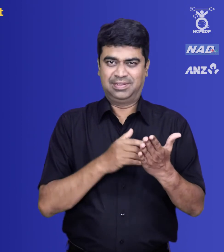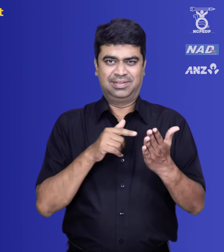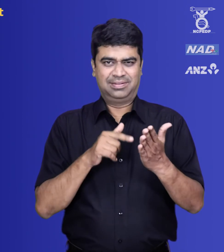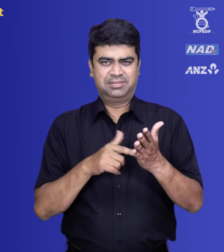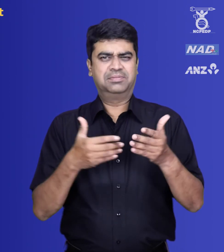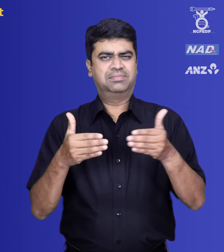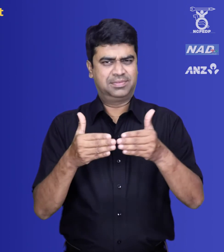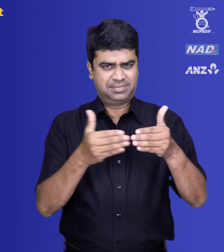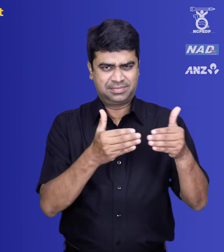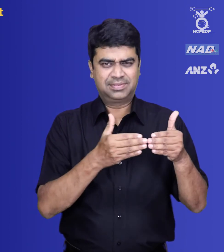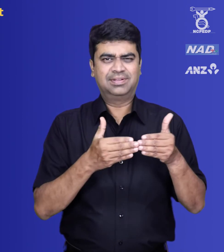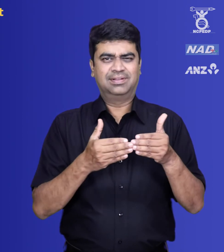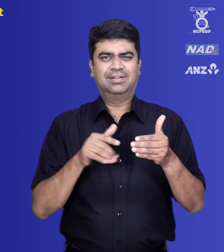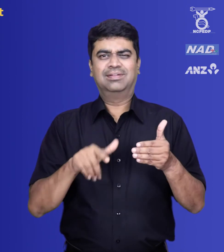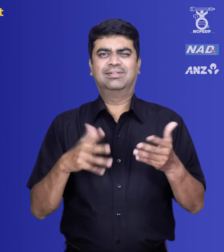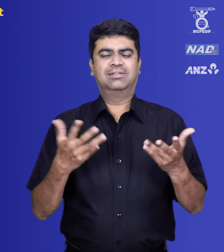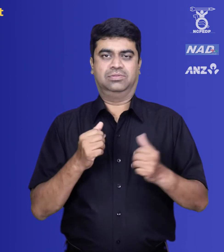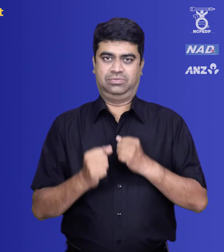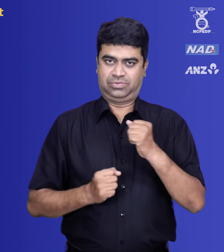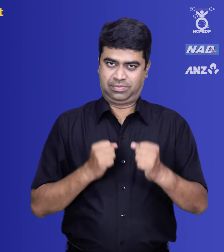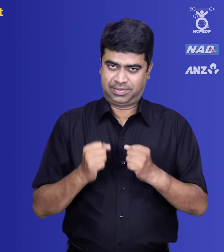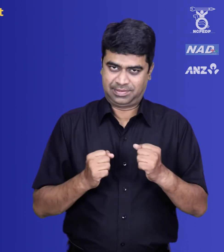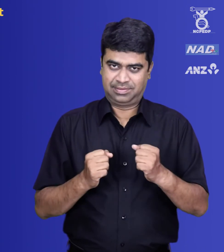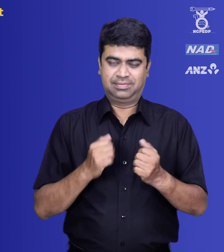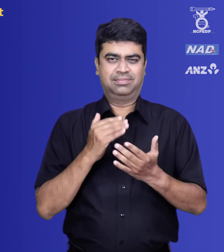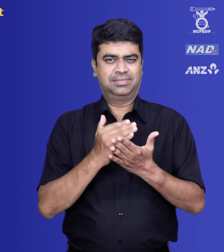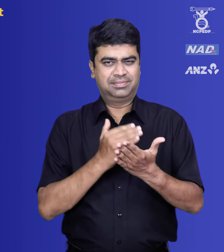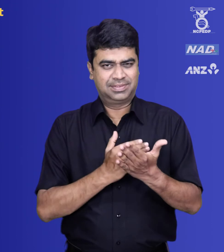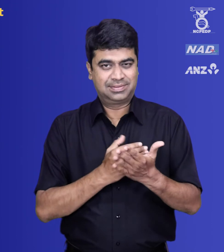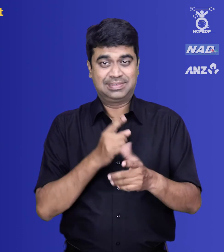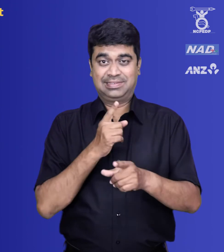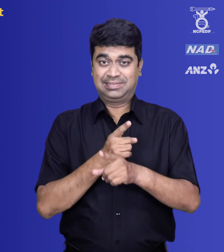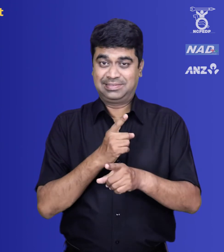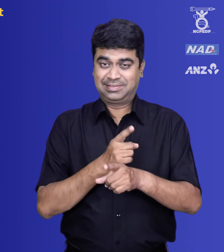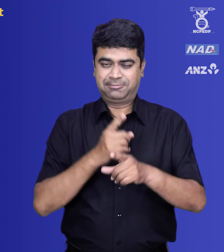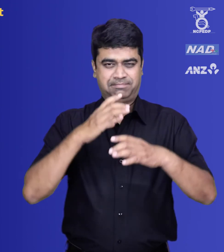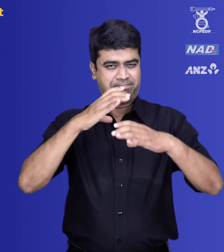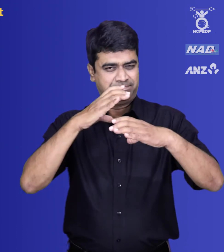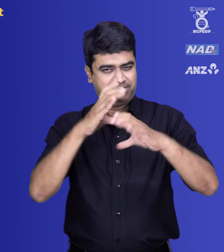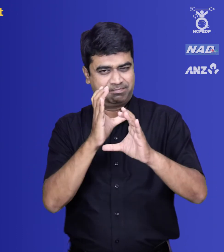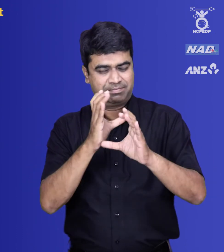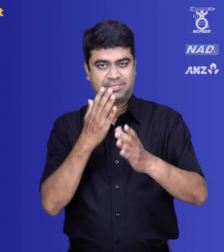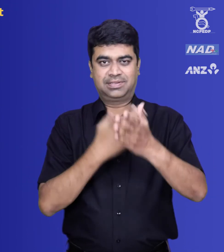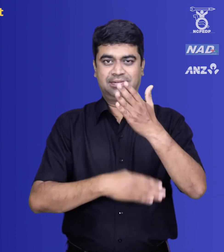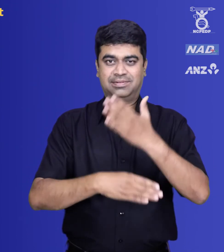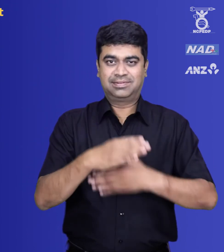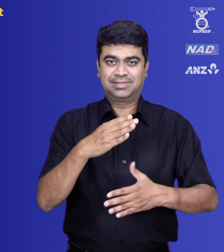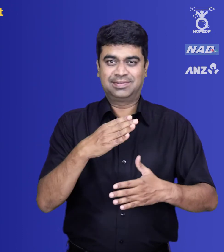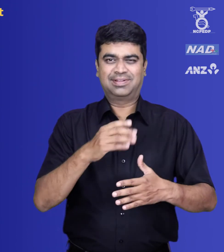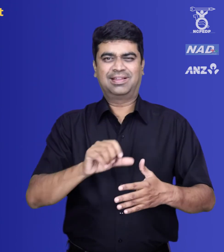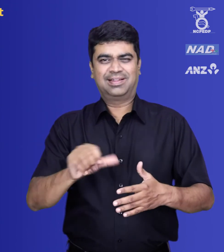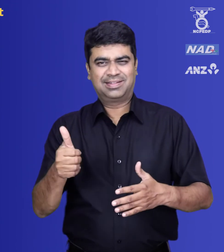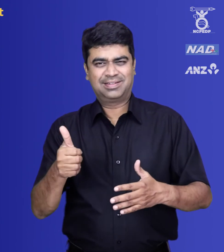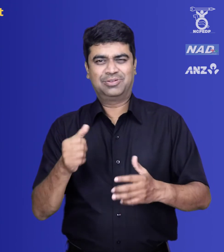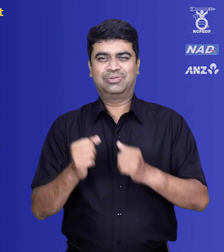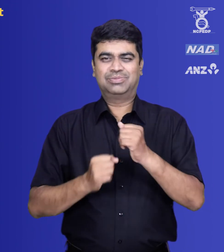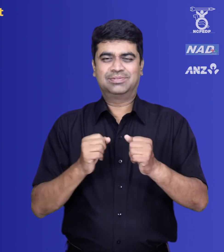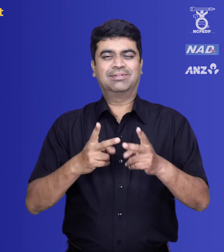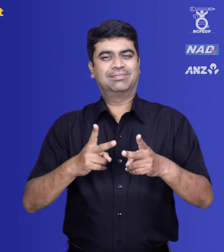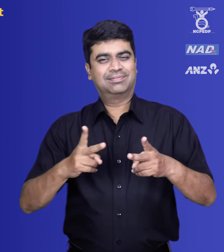Conduct training programs for sports teachers with focus on sports, games adventure activities.